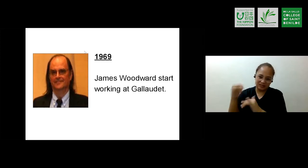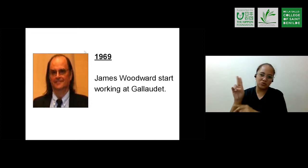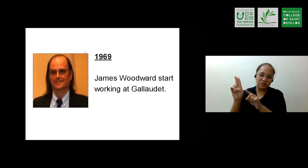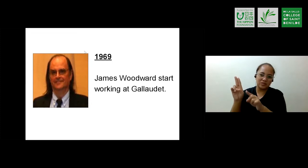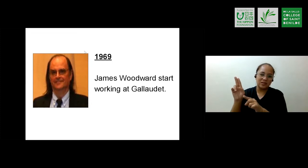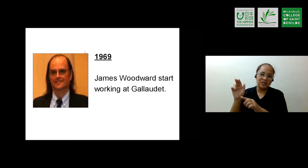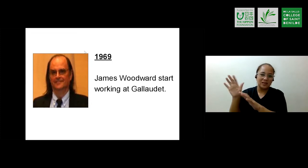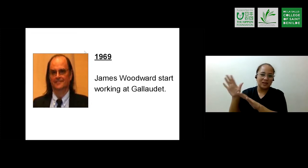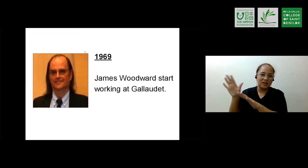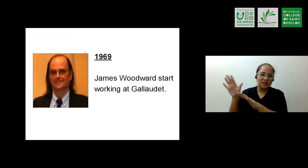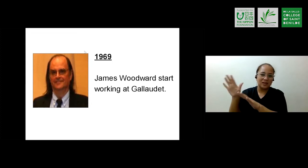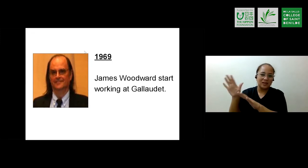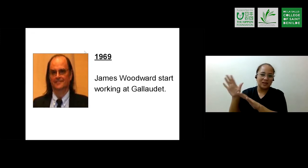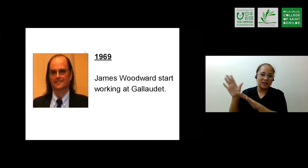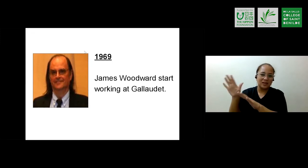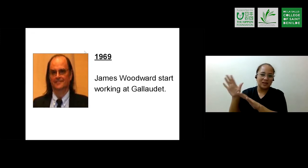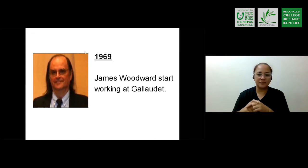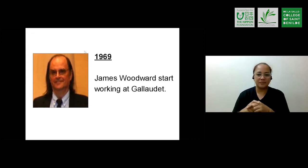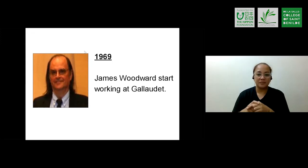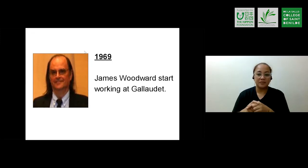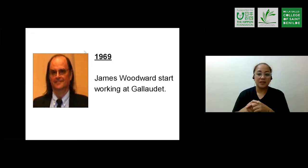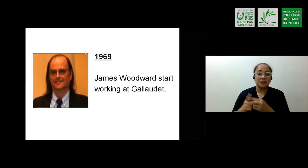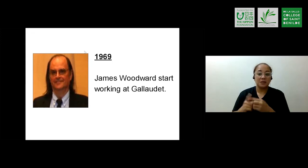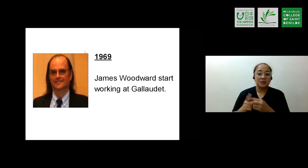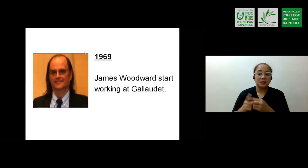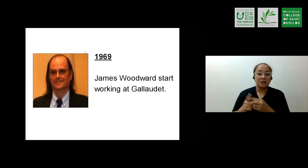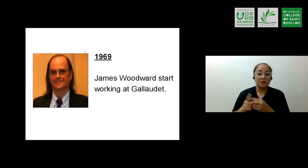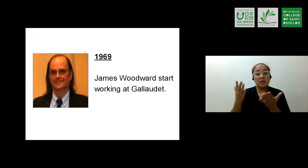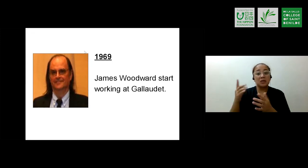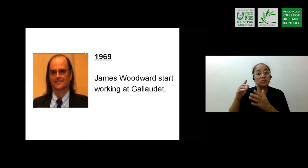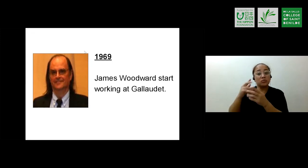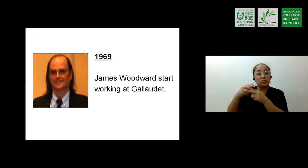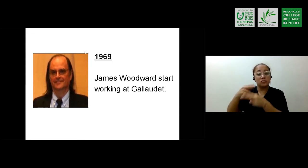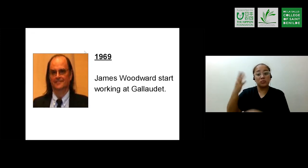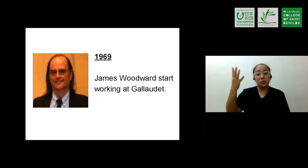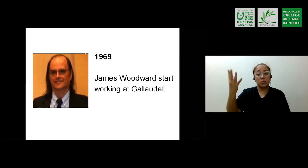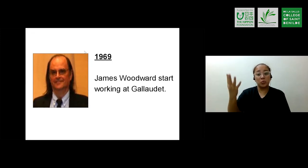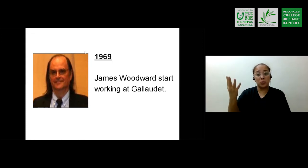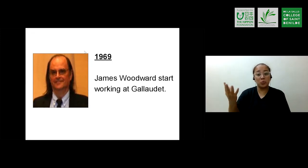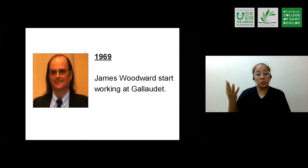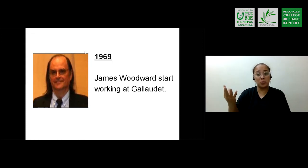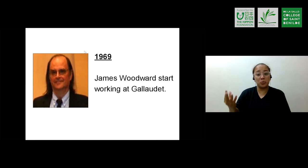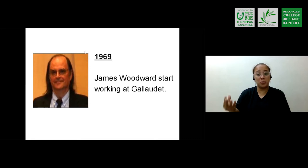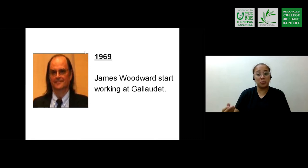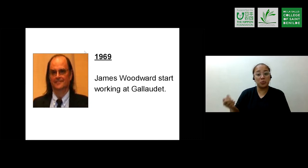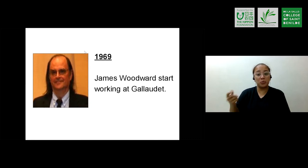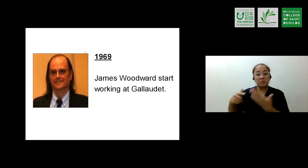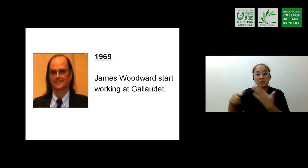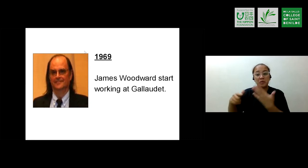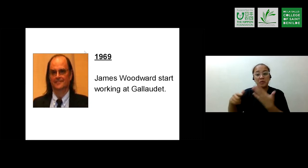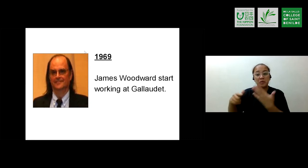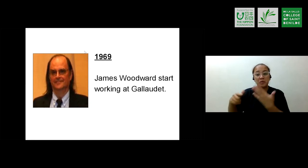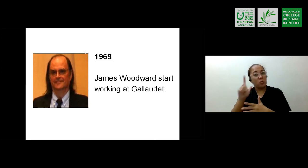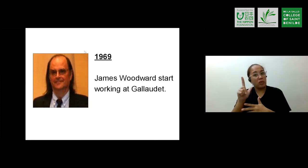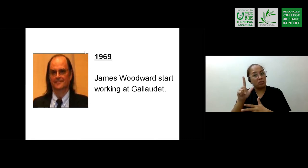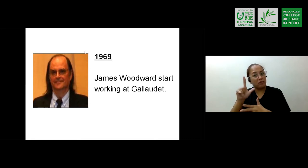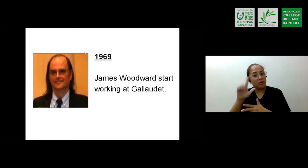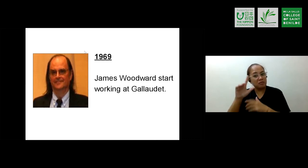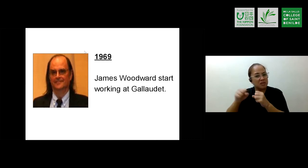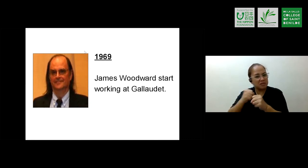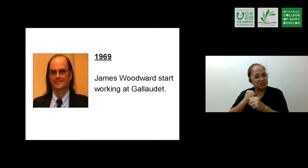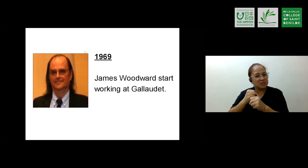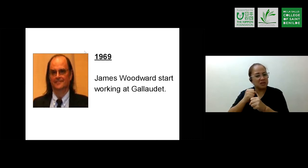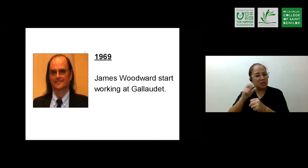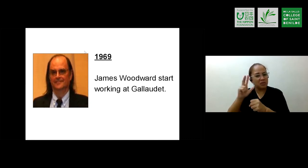So the language will probably be extinct in another 25, 30 years.